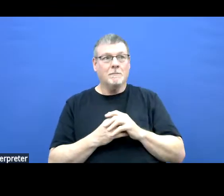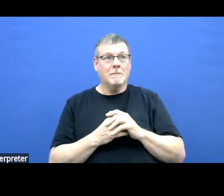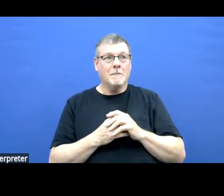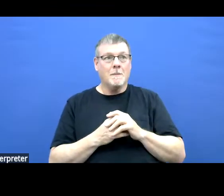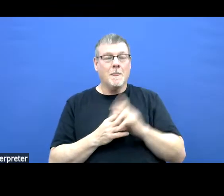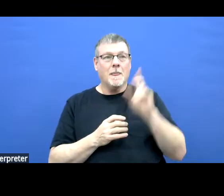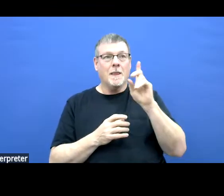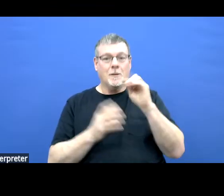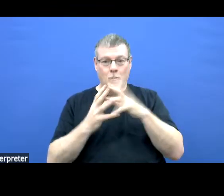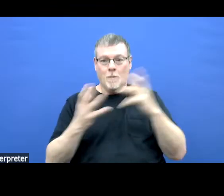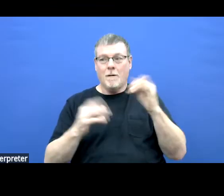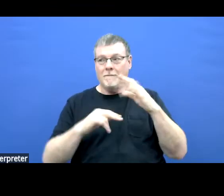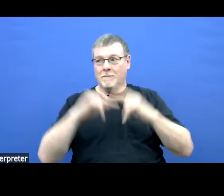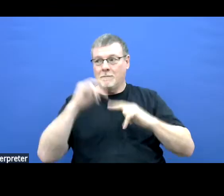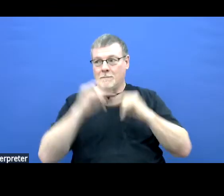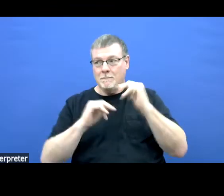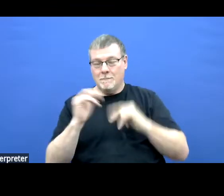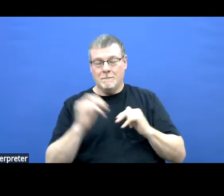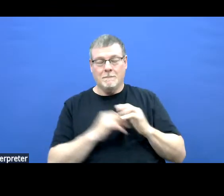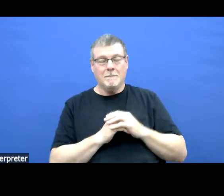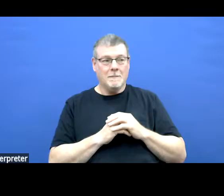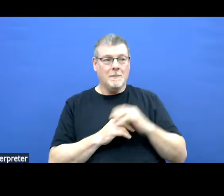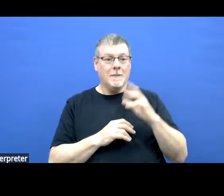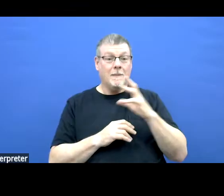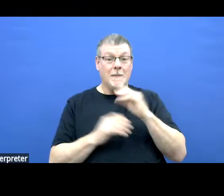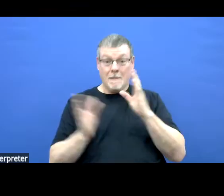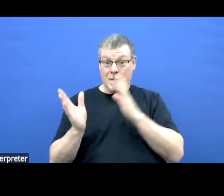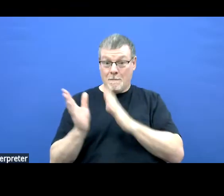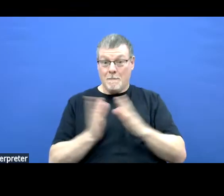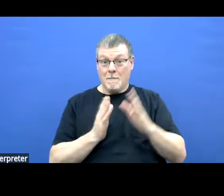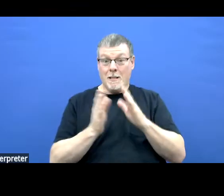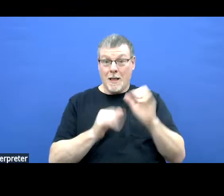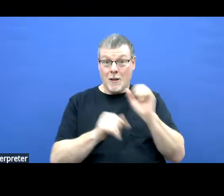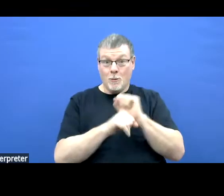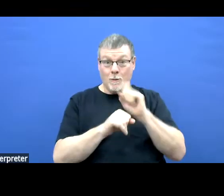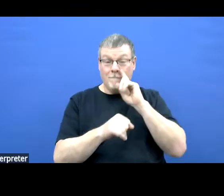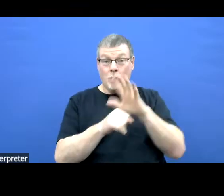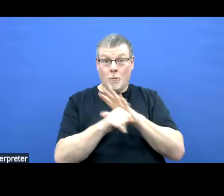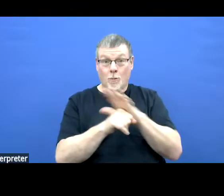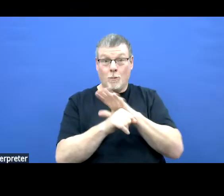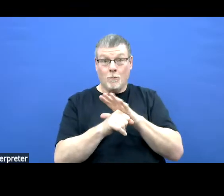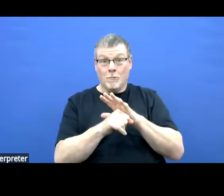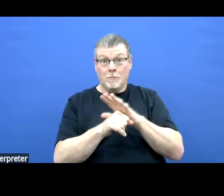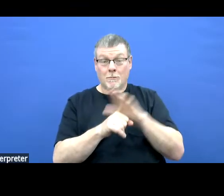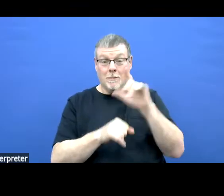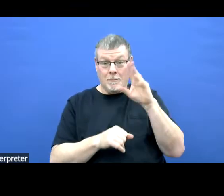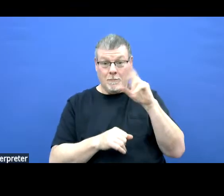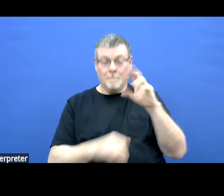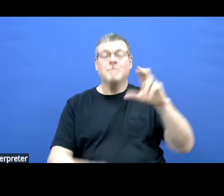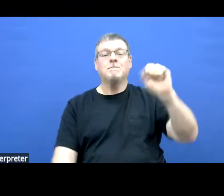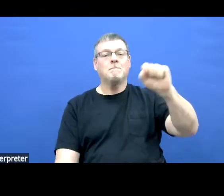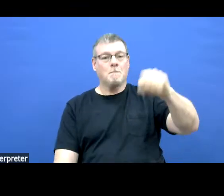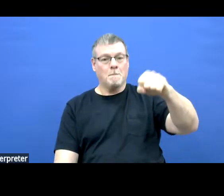do a lot of their building. Plan on using local labor for all this project?